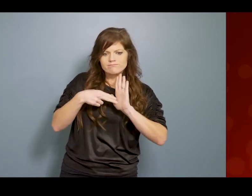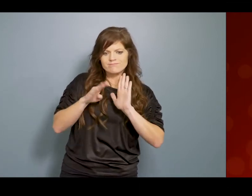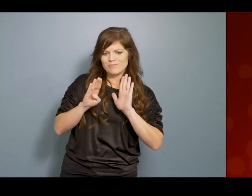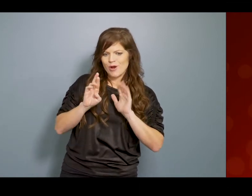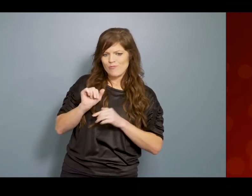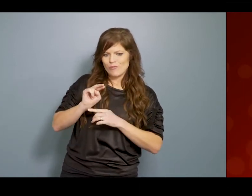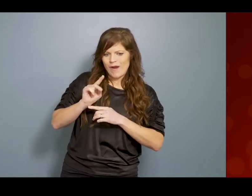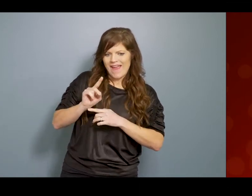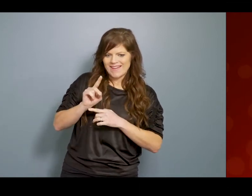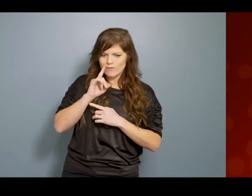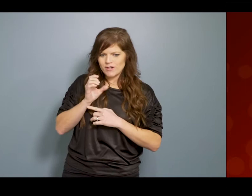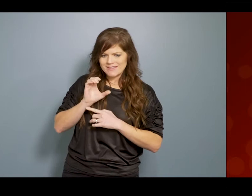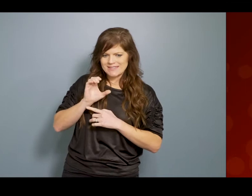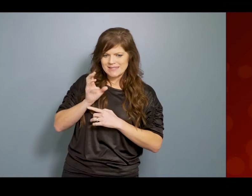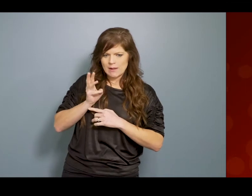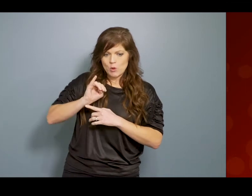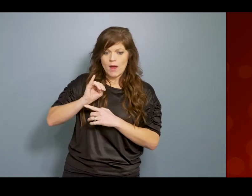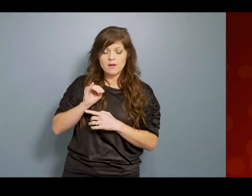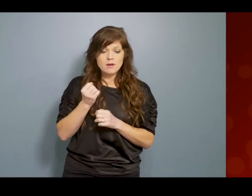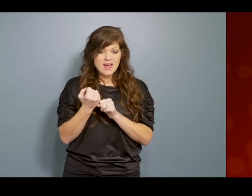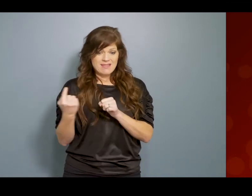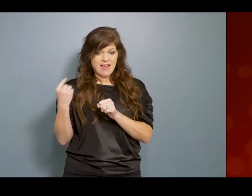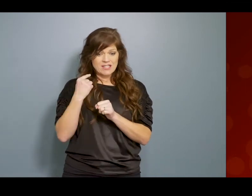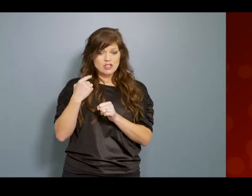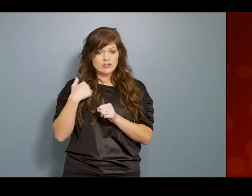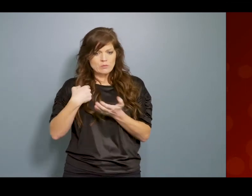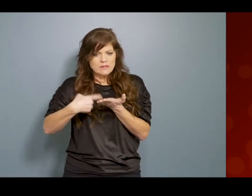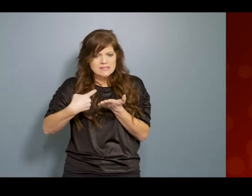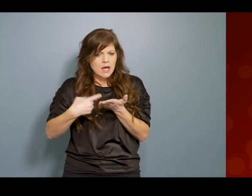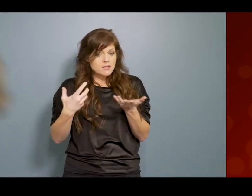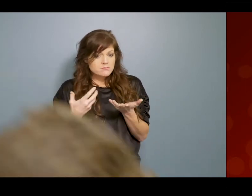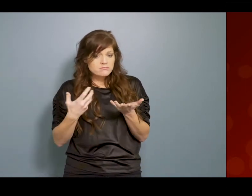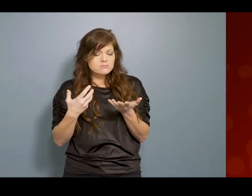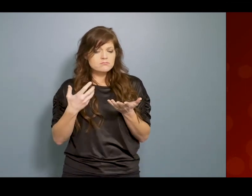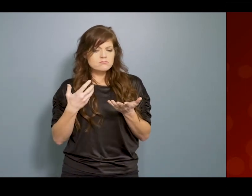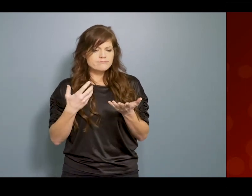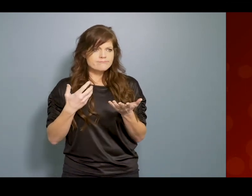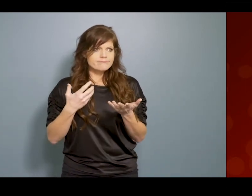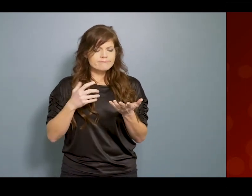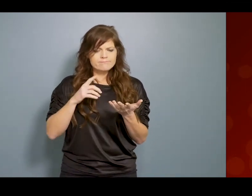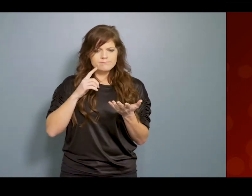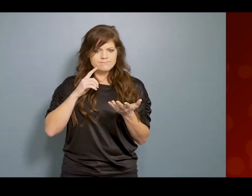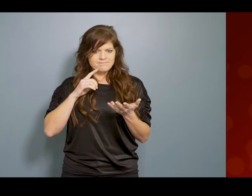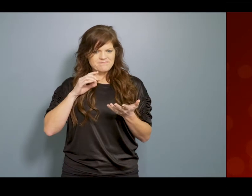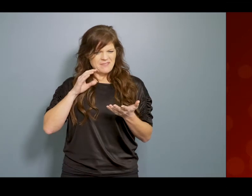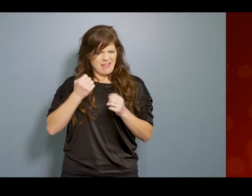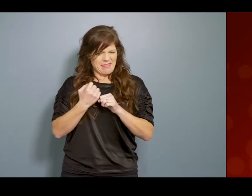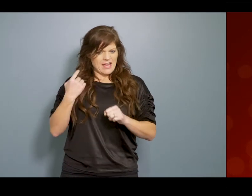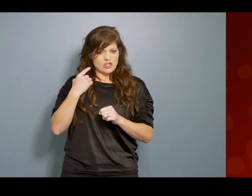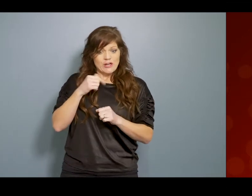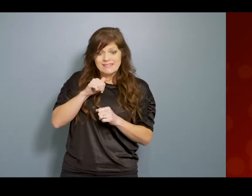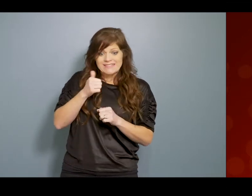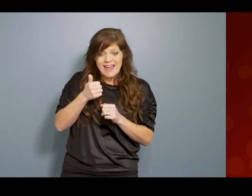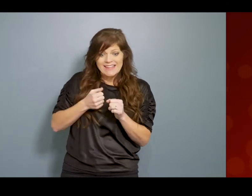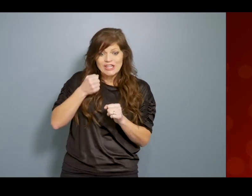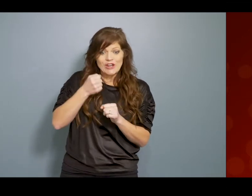A year ago, we talked with you all about coming out of our 10-year celebration. It was a time